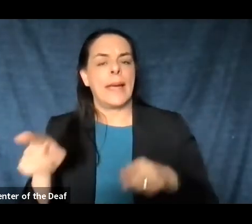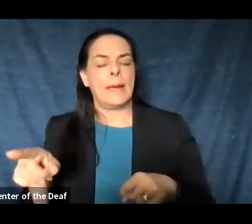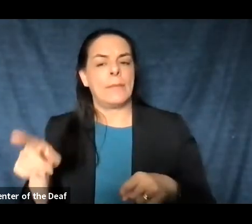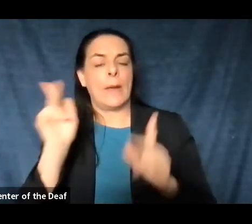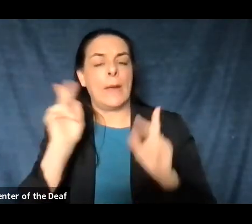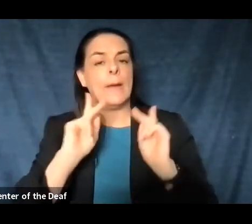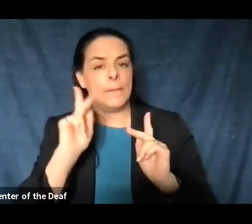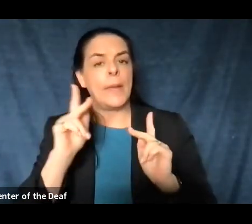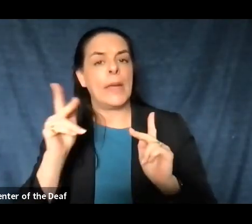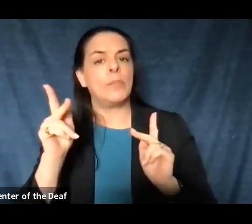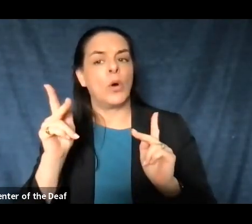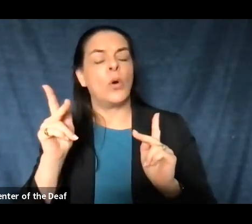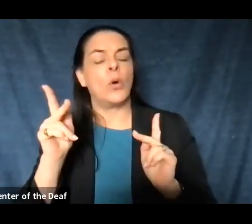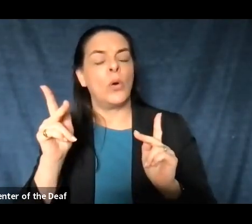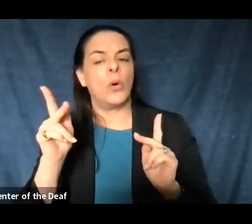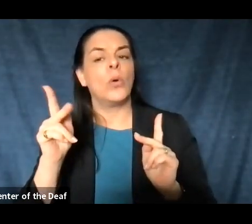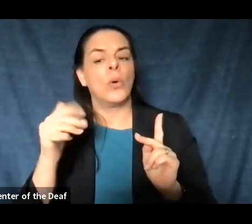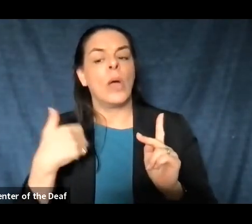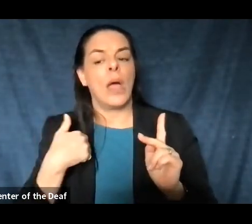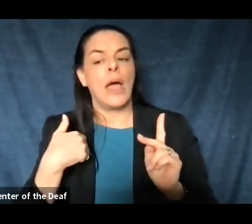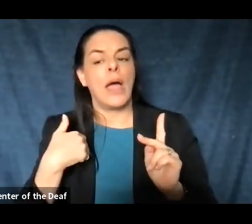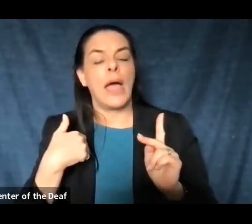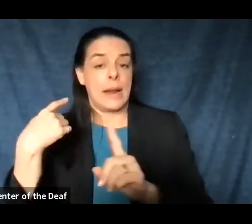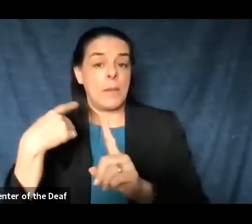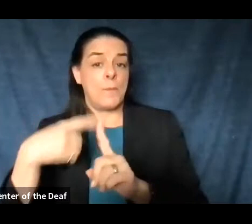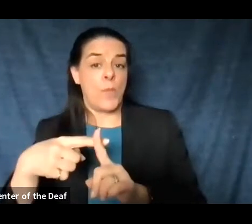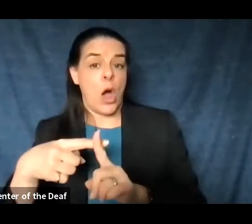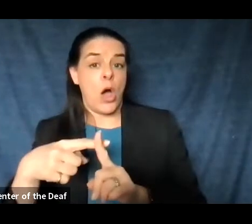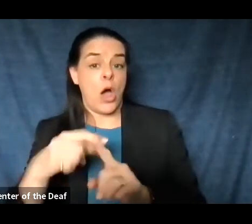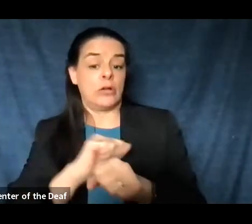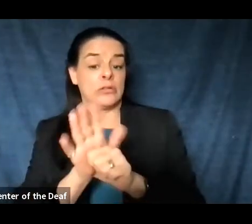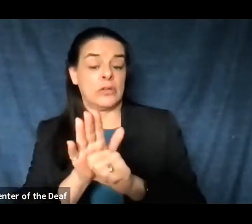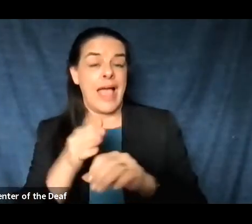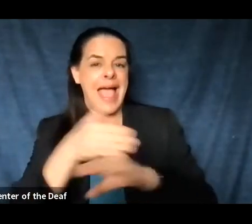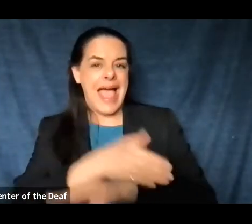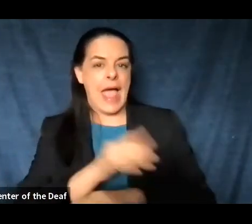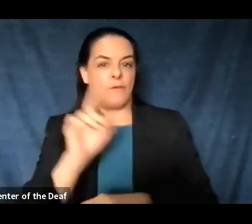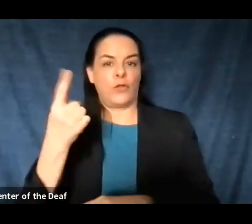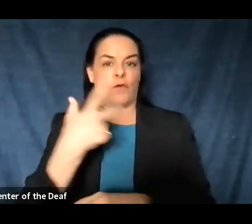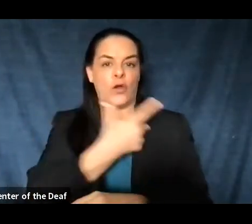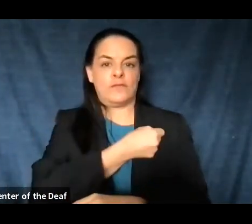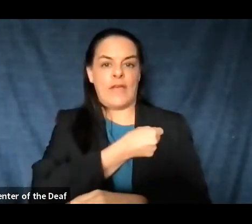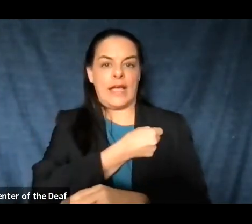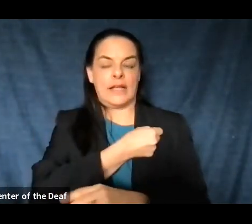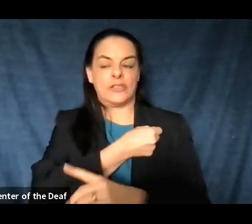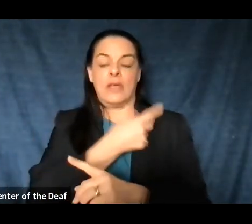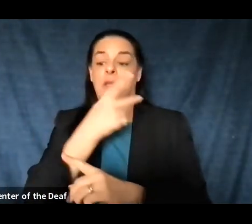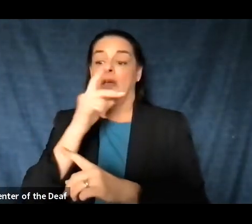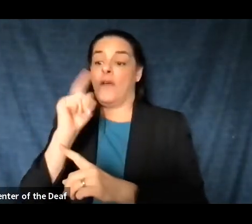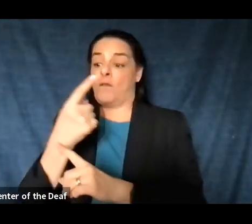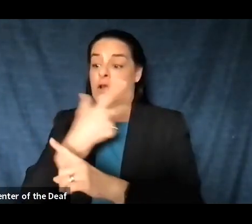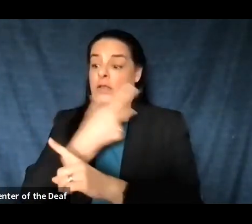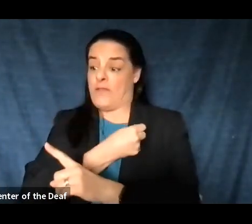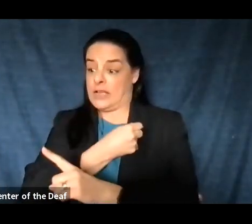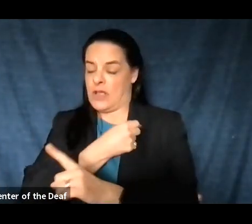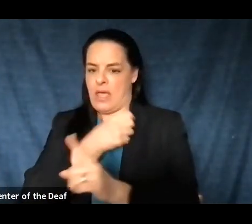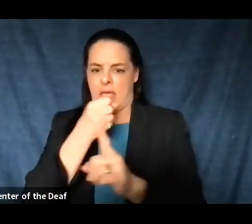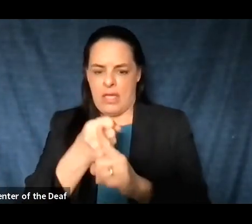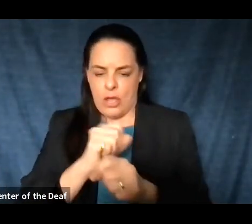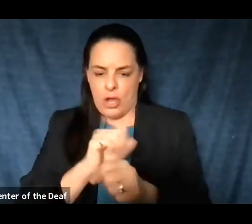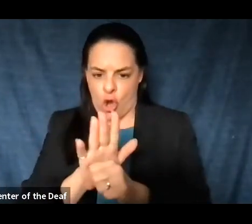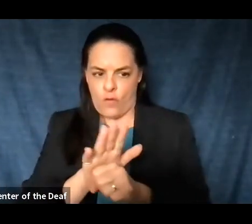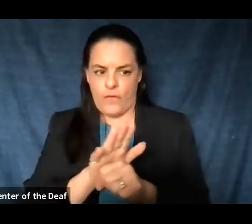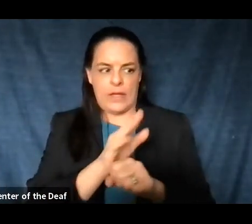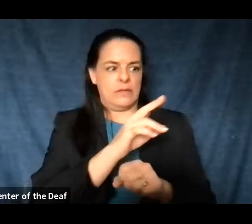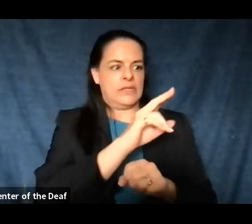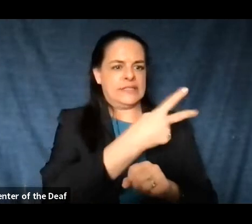have gotten had a positive case after their first vaccination, between first and second. Right. So,